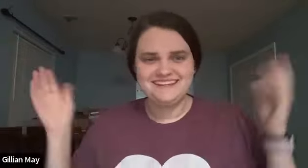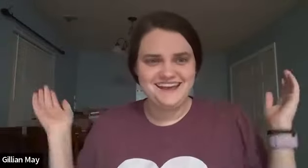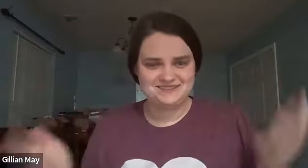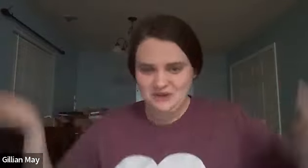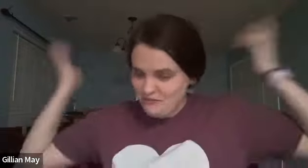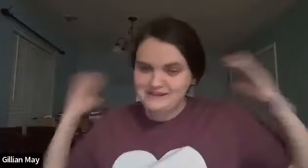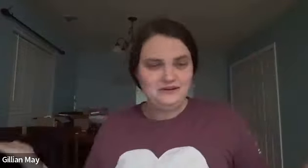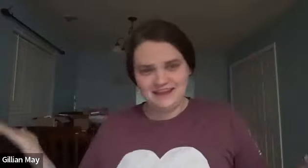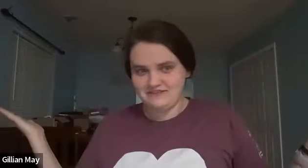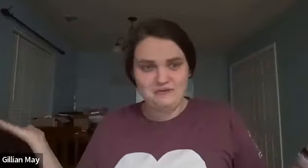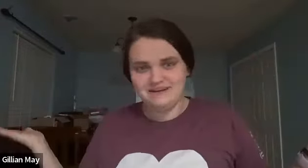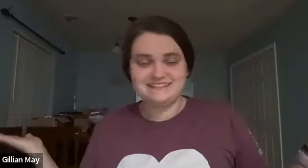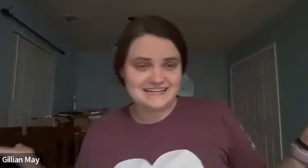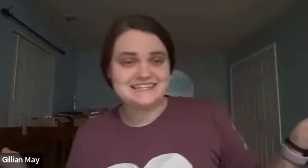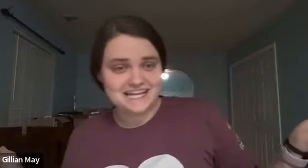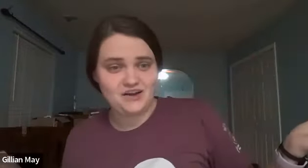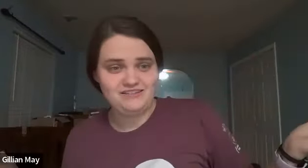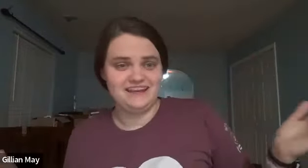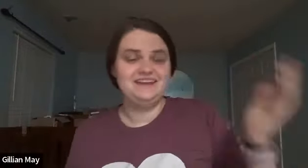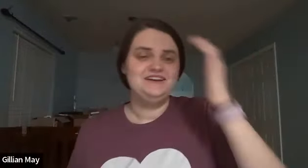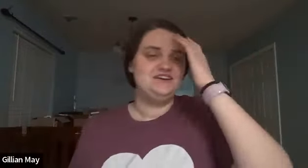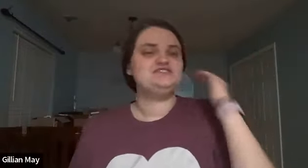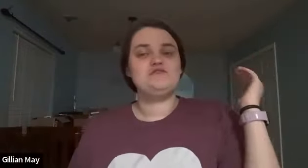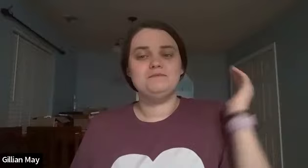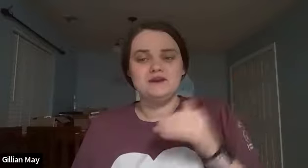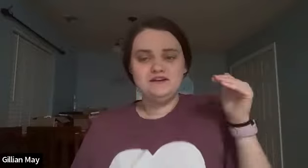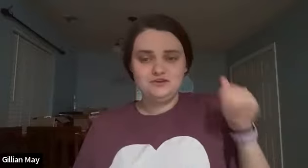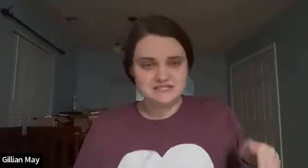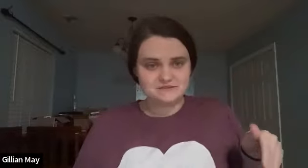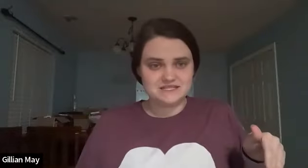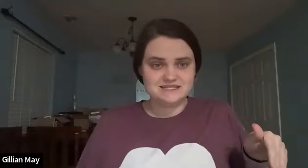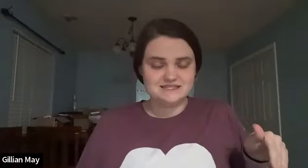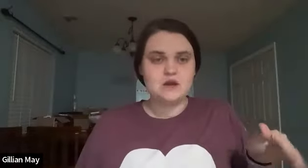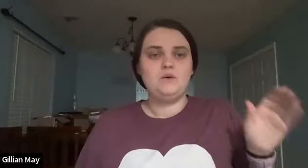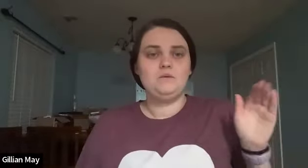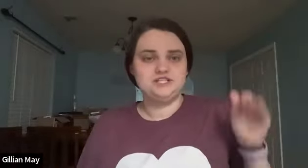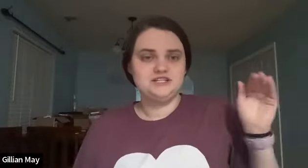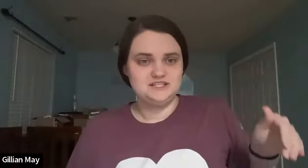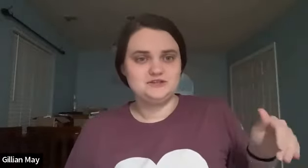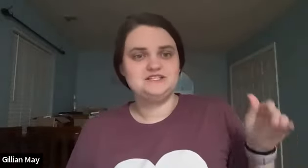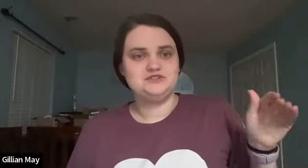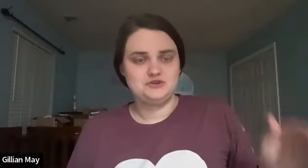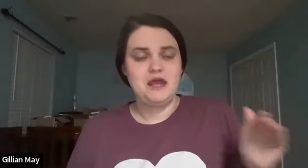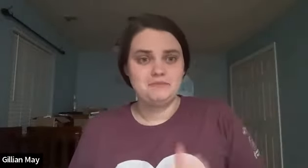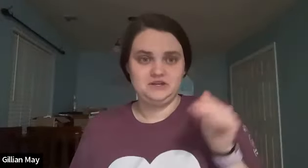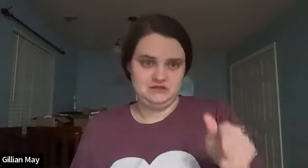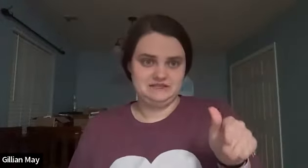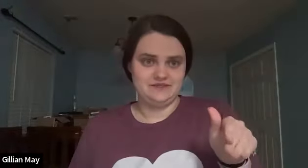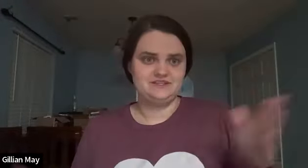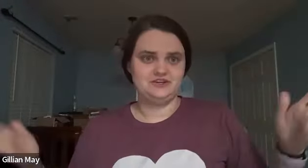yes. I add that one because that is the next holiday. So for Merry Christmas, what you're going to do is you do happy Christmas. So you're going